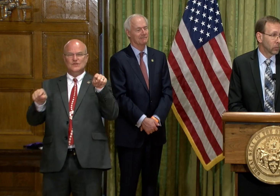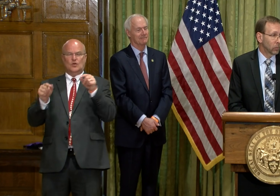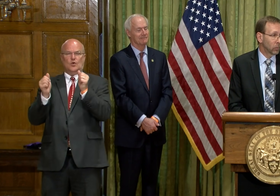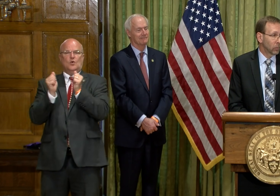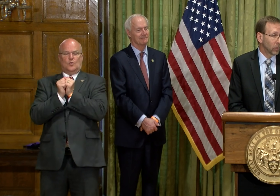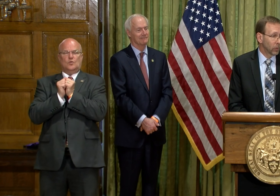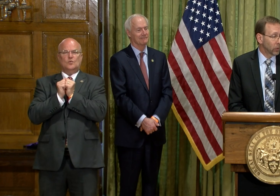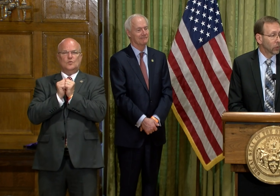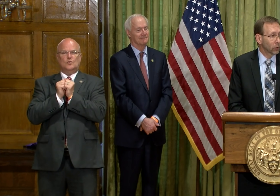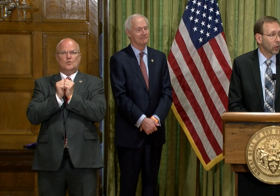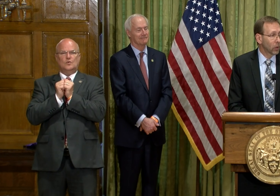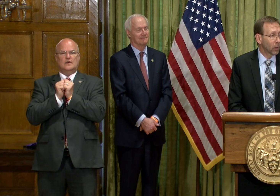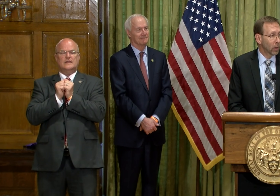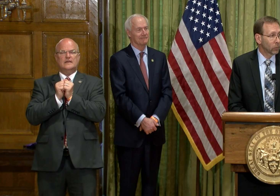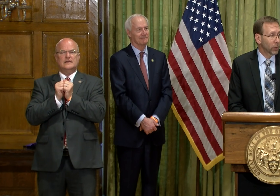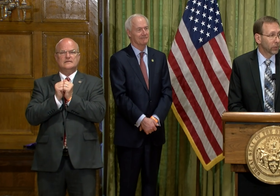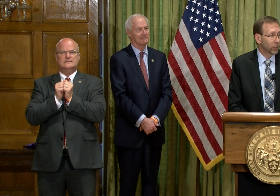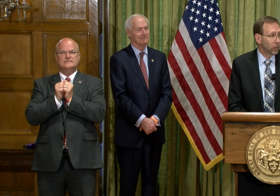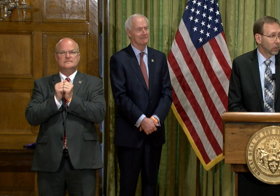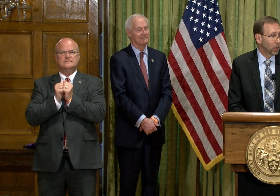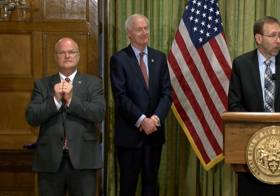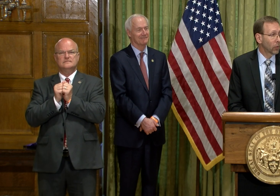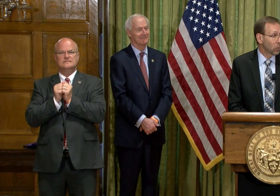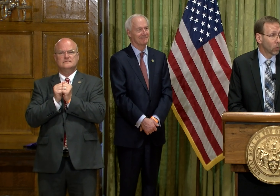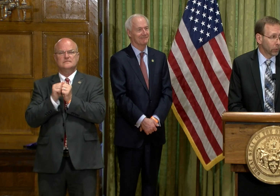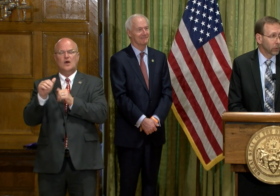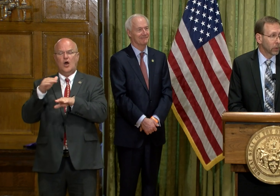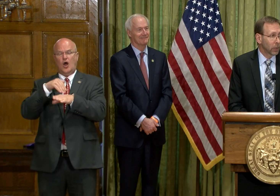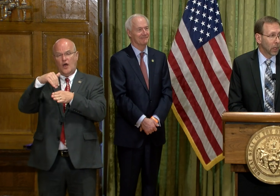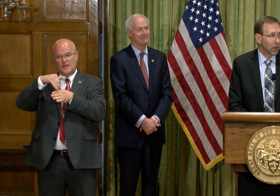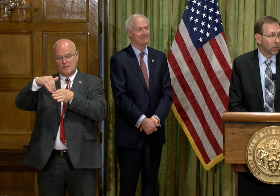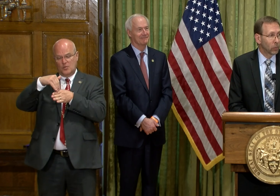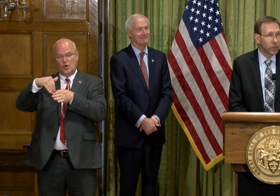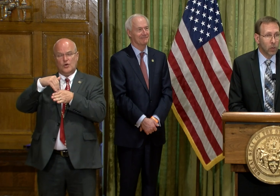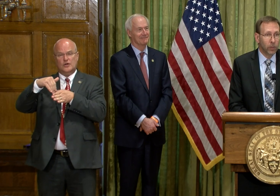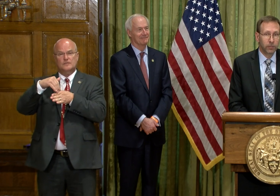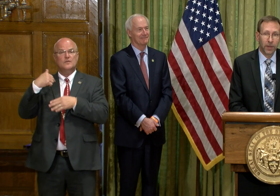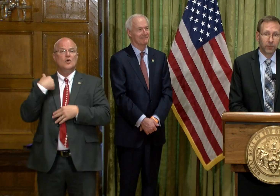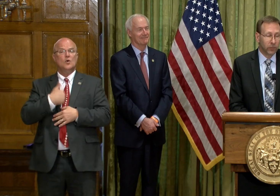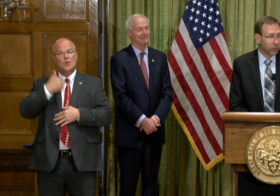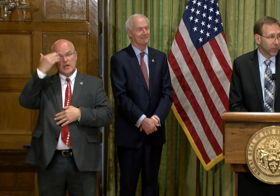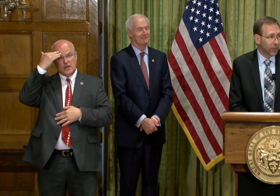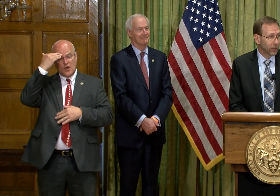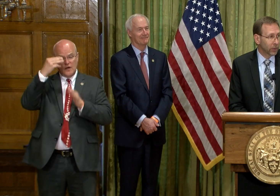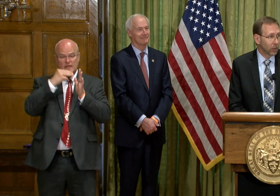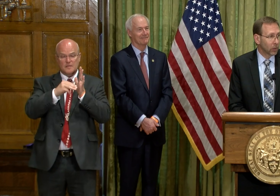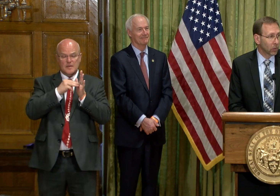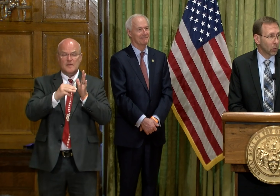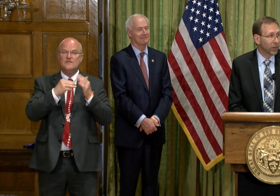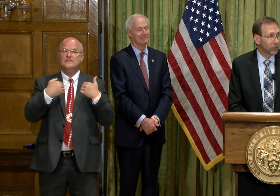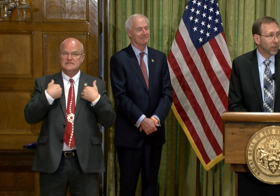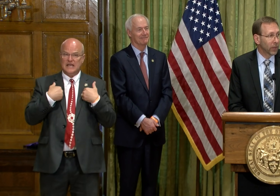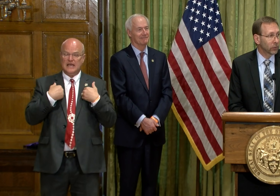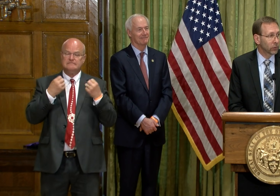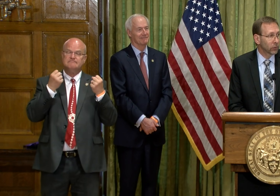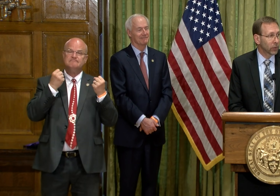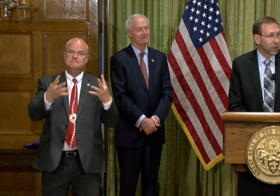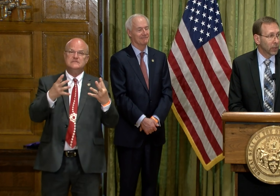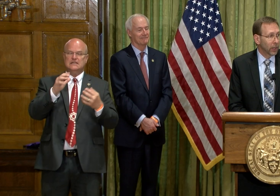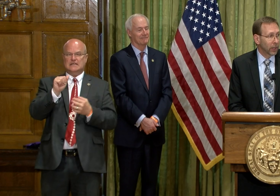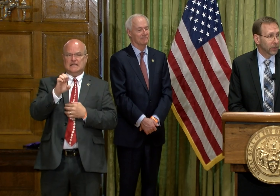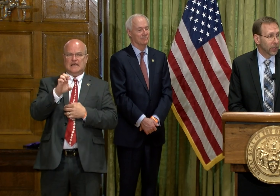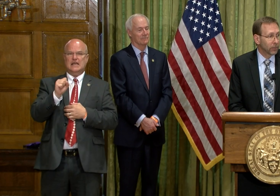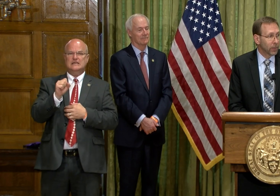with, those are on the border. We know that Memphis has had quite a few